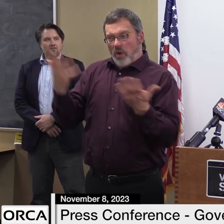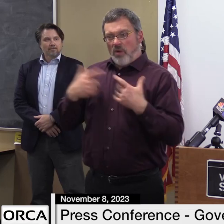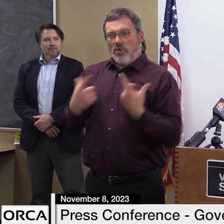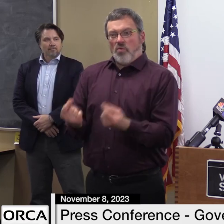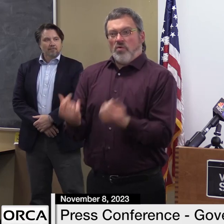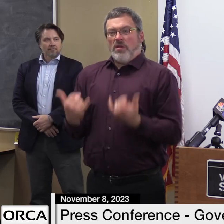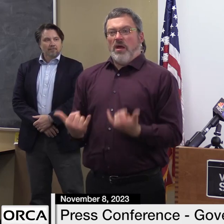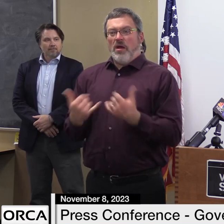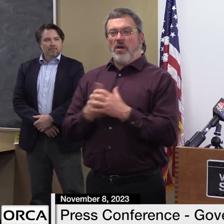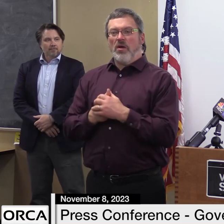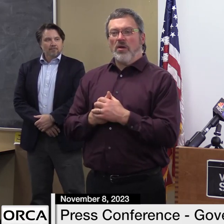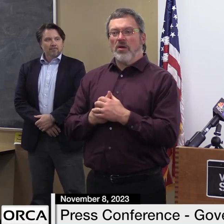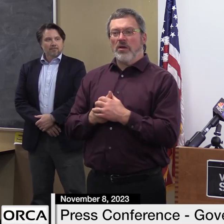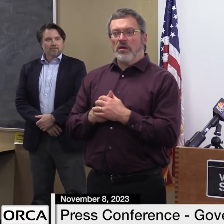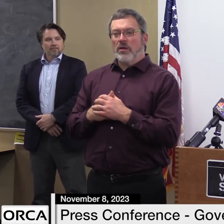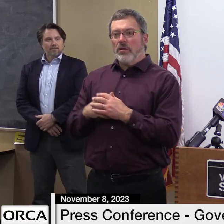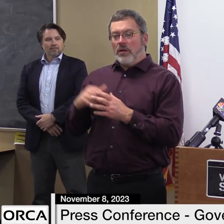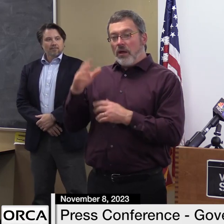several counties.